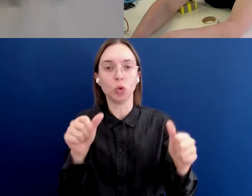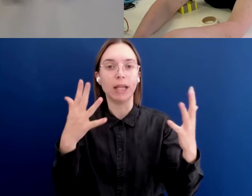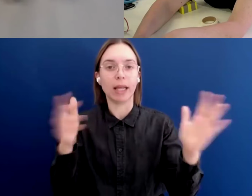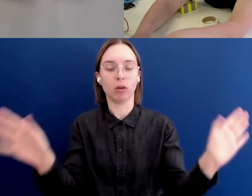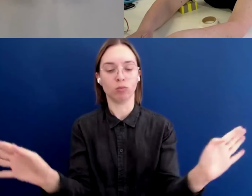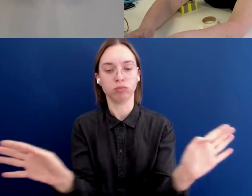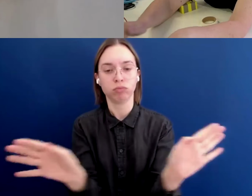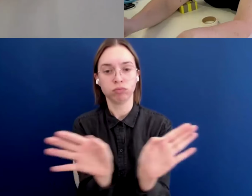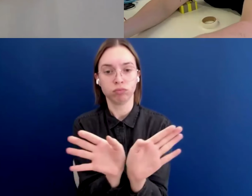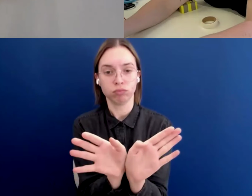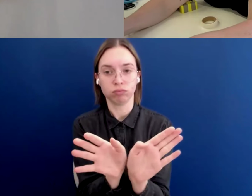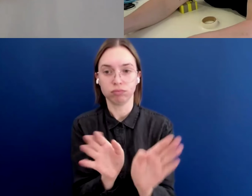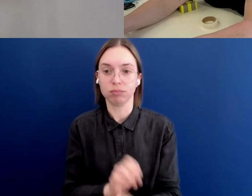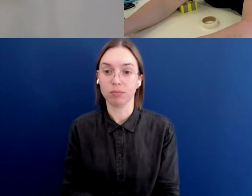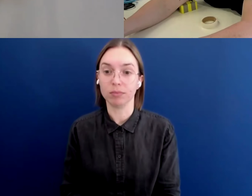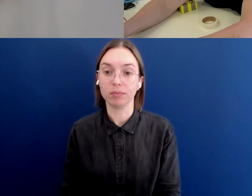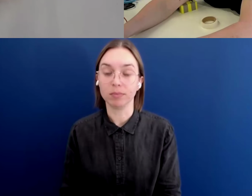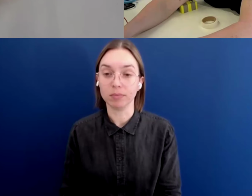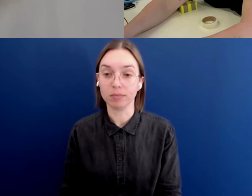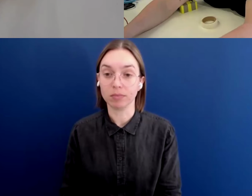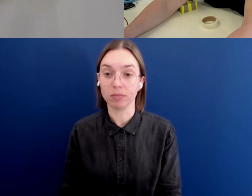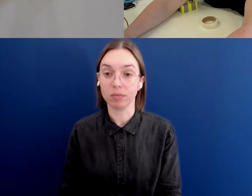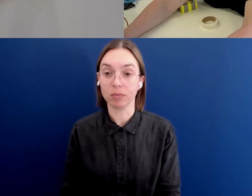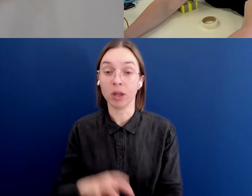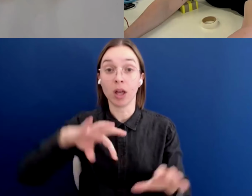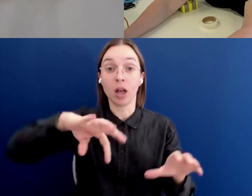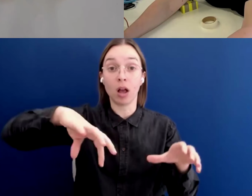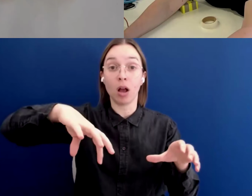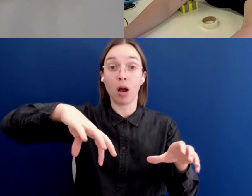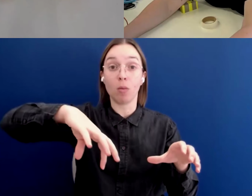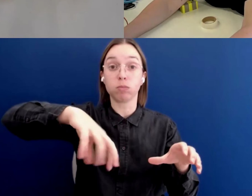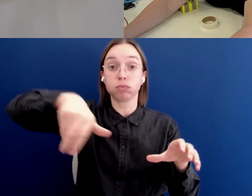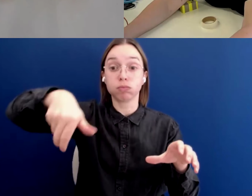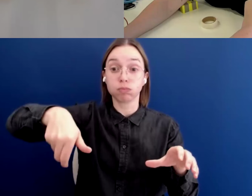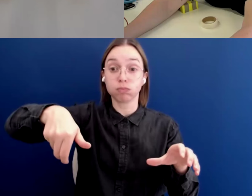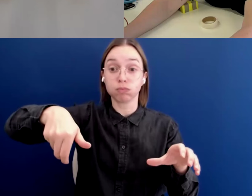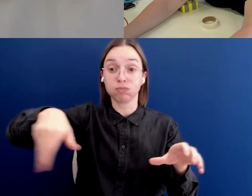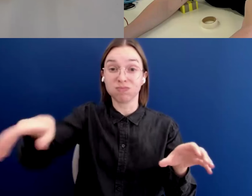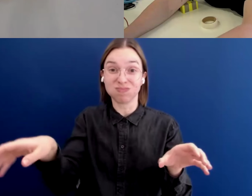is if we spin that around, what's going to happen?